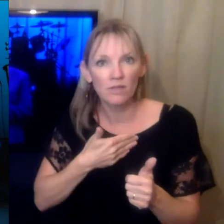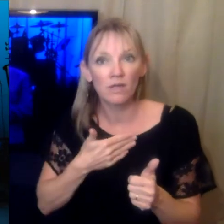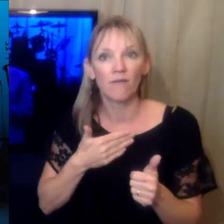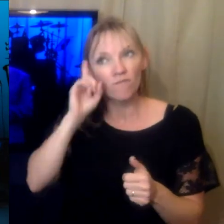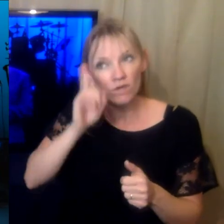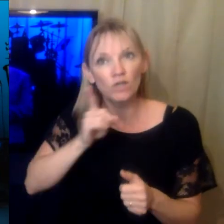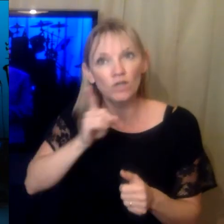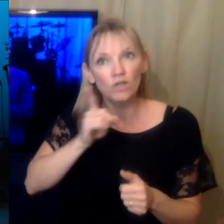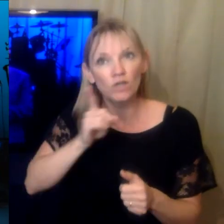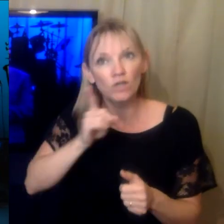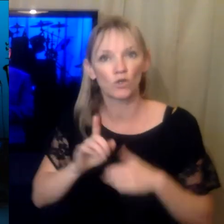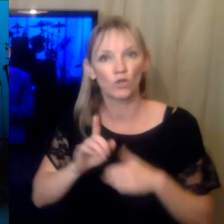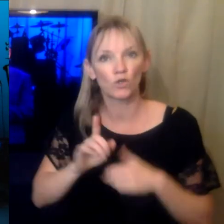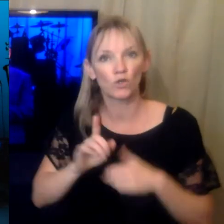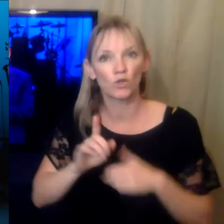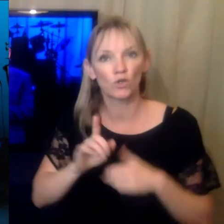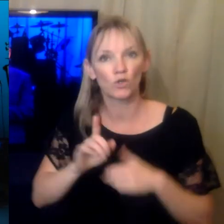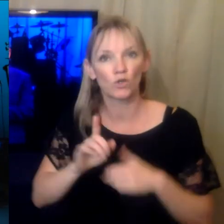home.